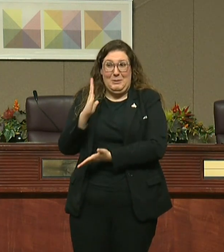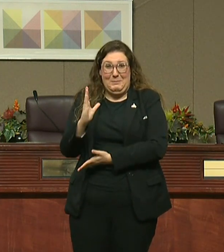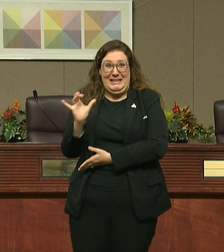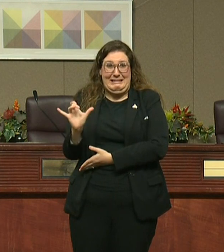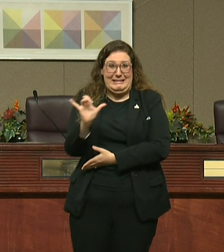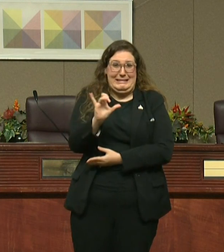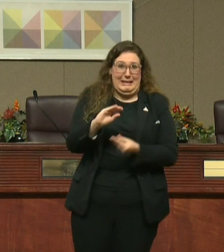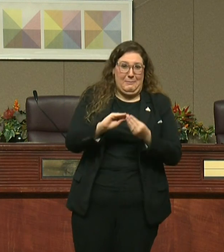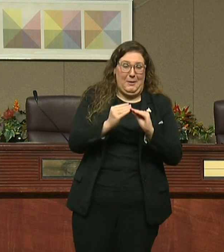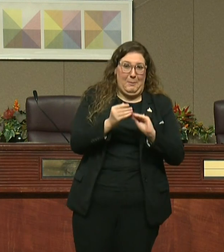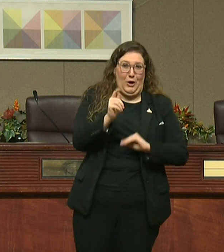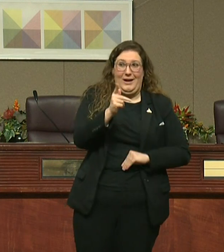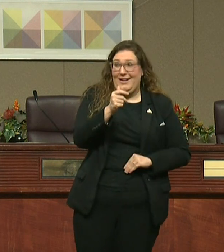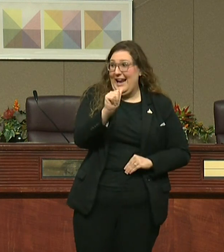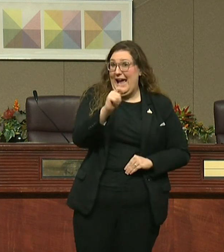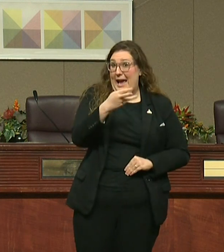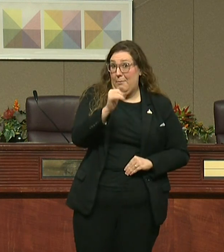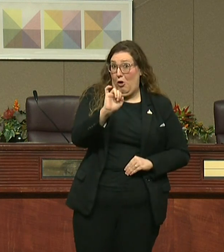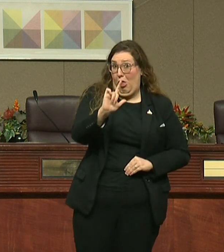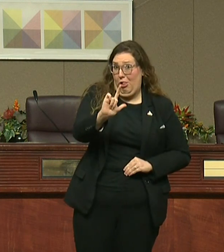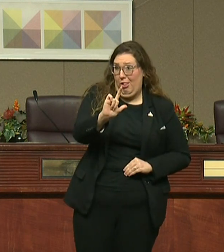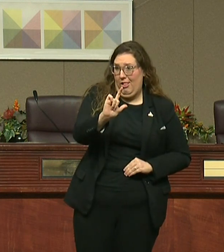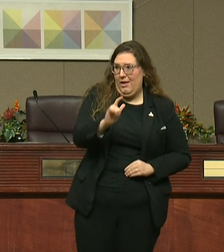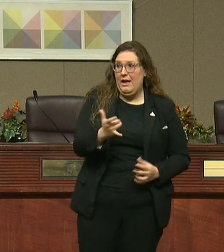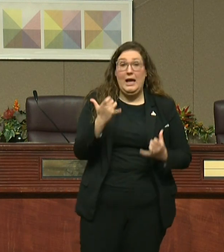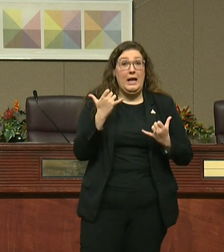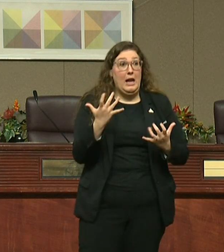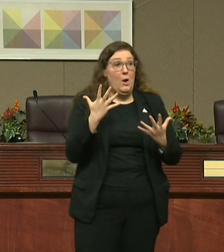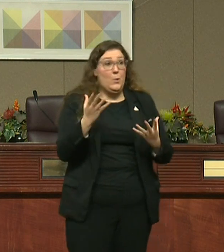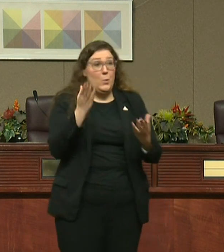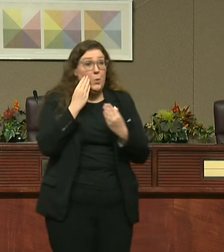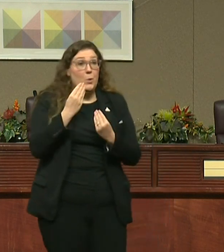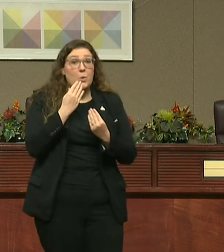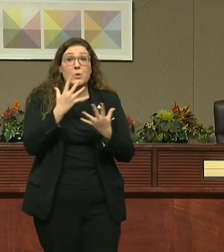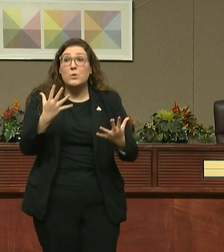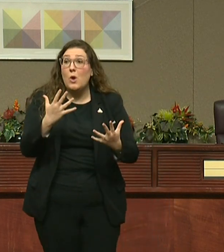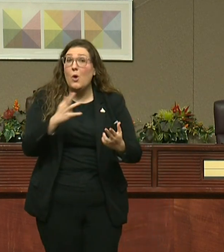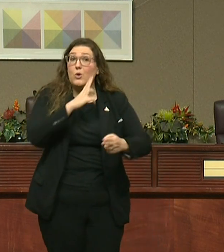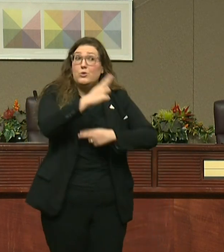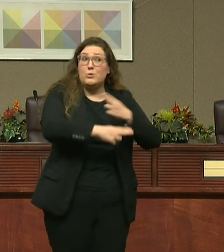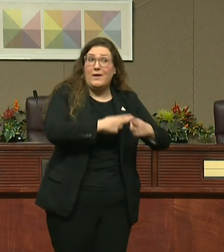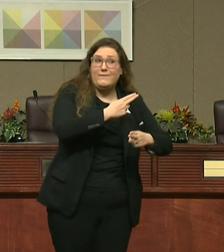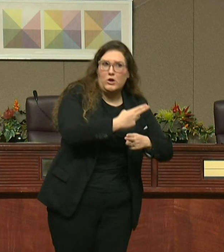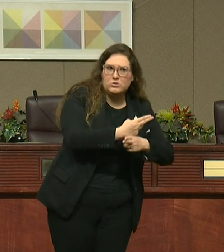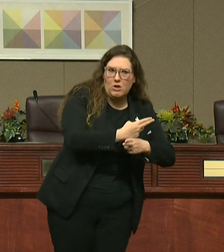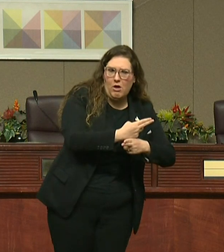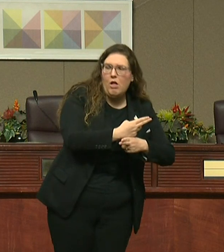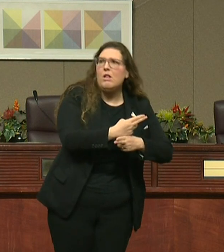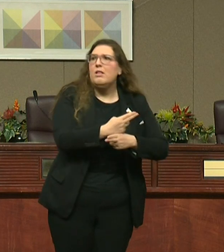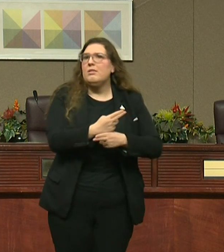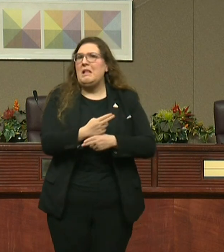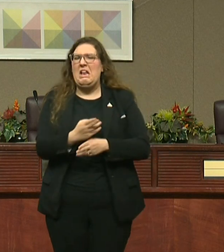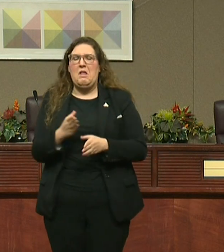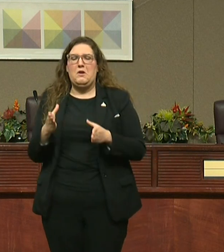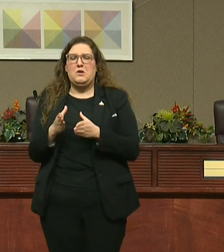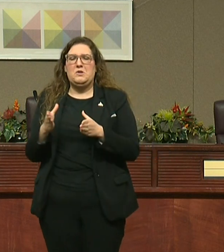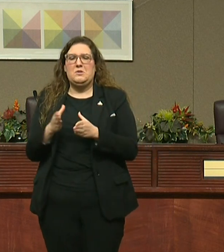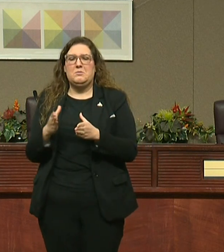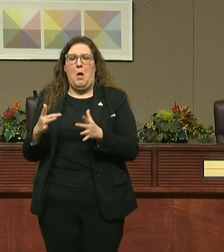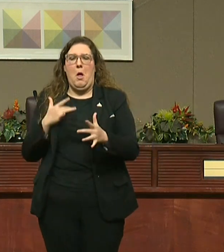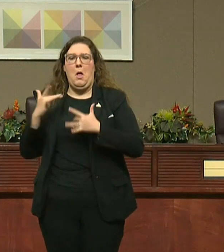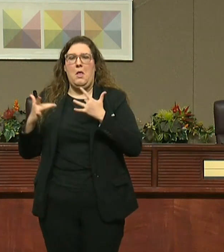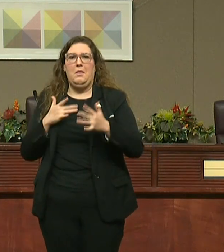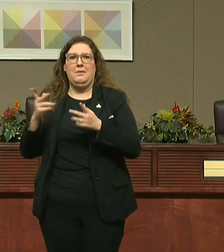That said, Universal and many smaller attractions will be open by the end of this week. SeaWorld